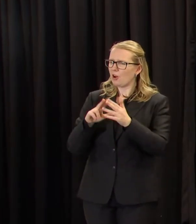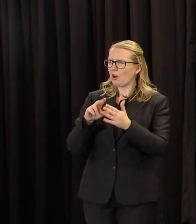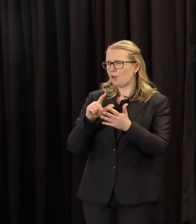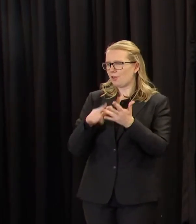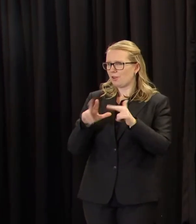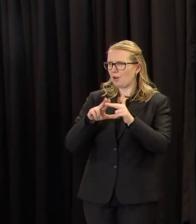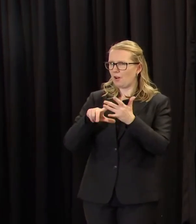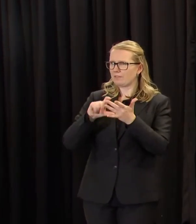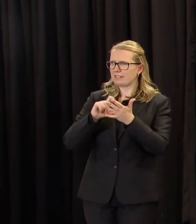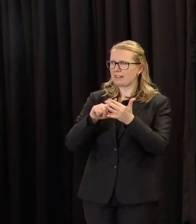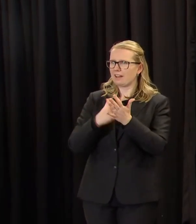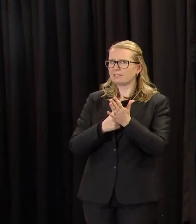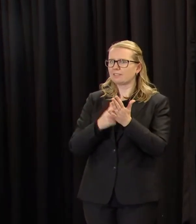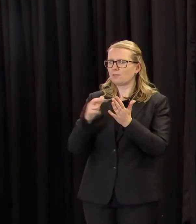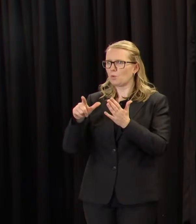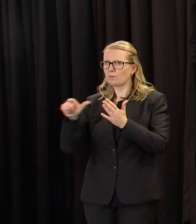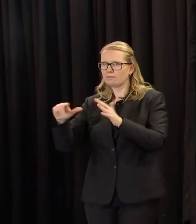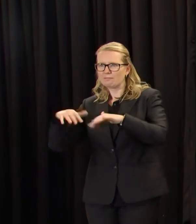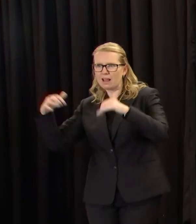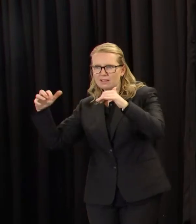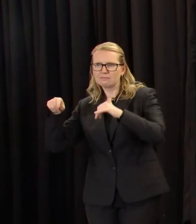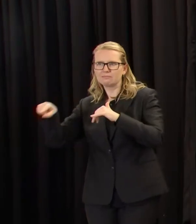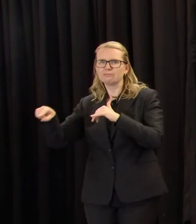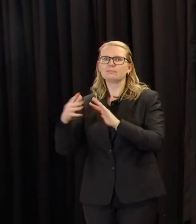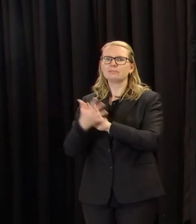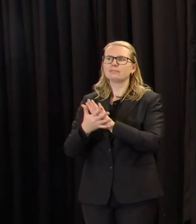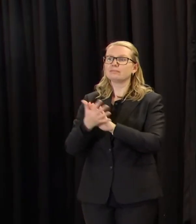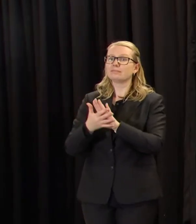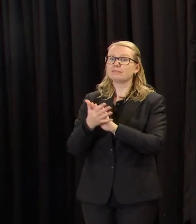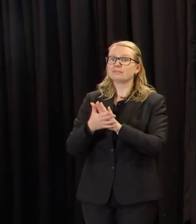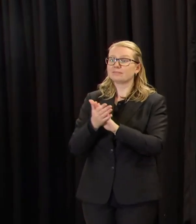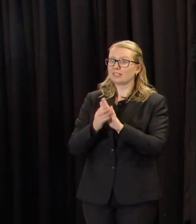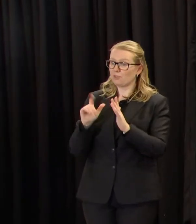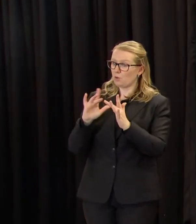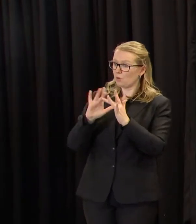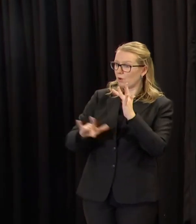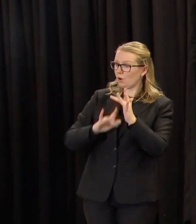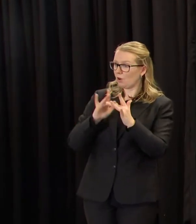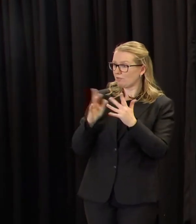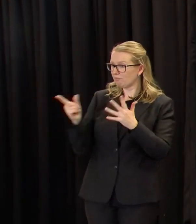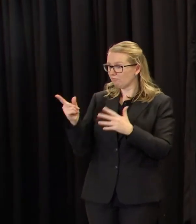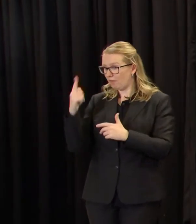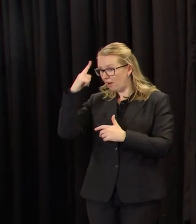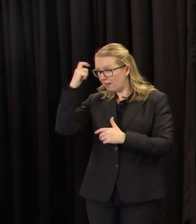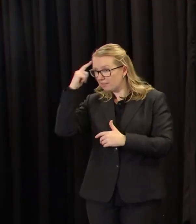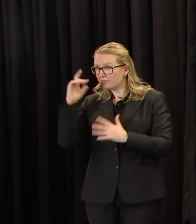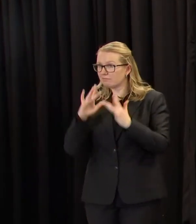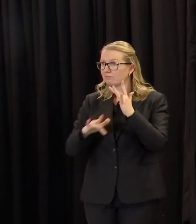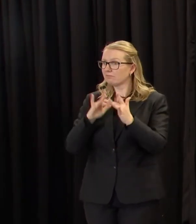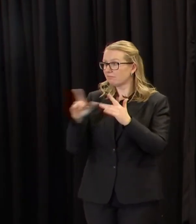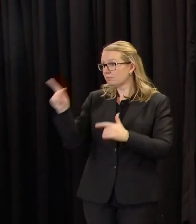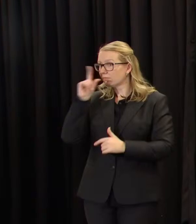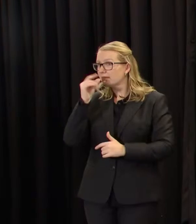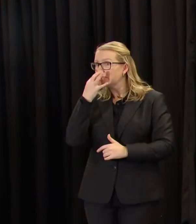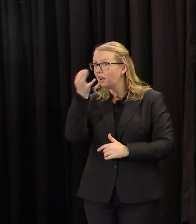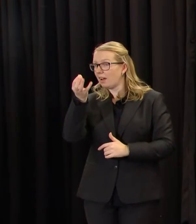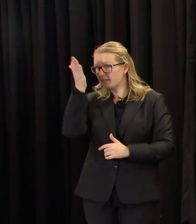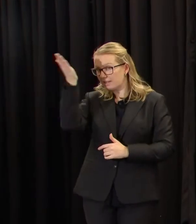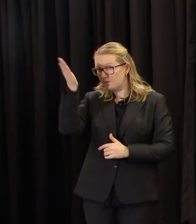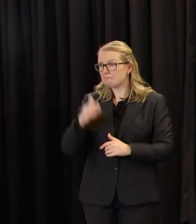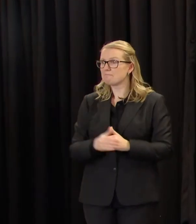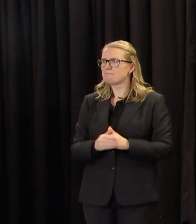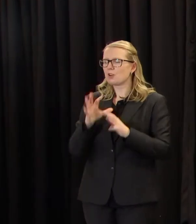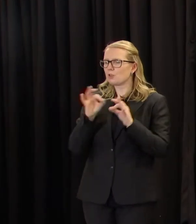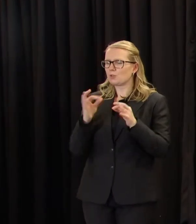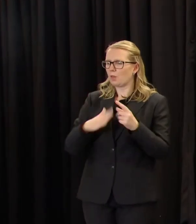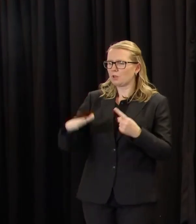clerks and they work with all parties. And as for virtual parliamentary sittings, I would direct you to them. It is not at the top of my list,